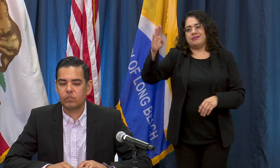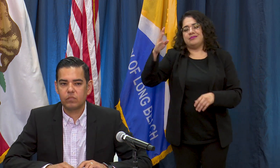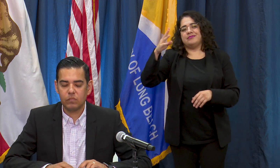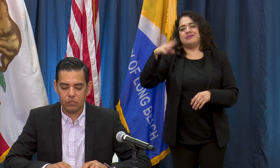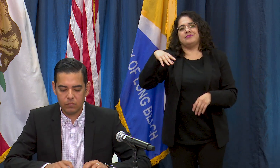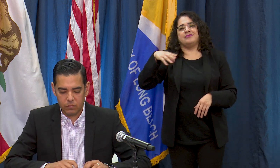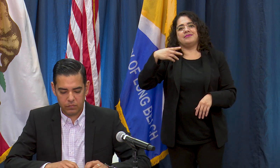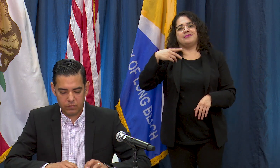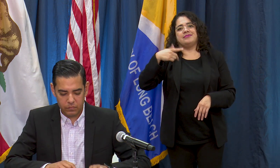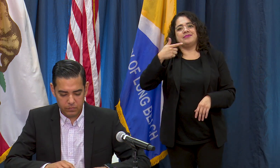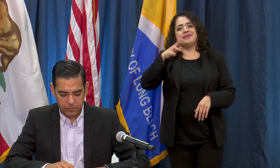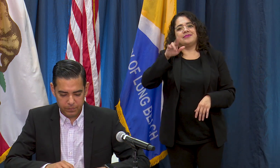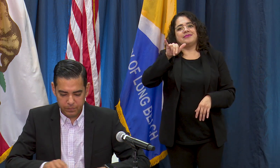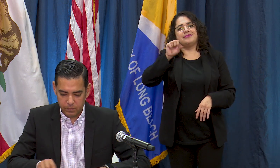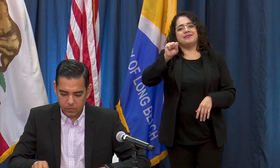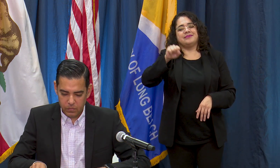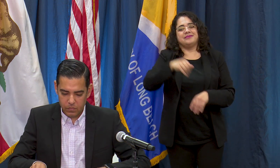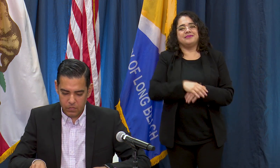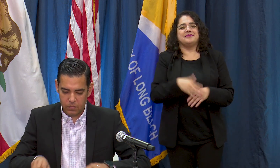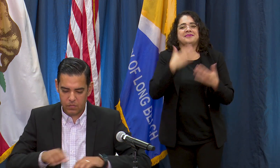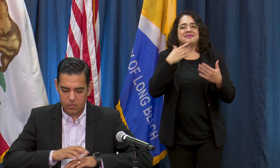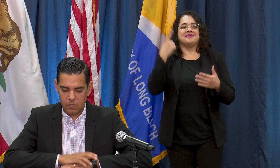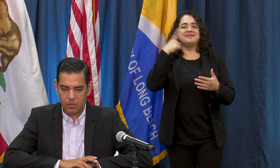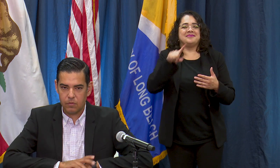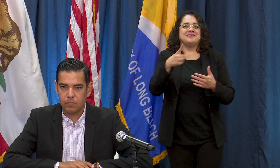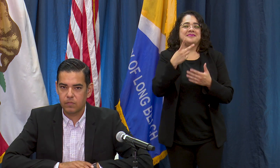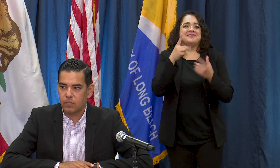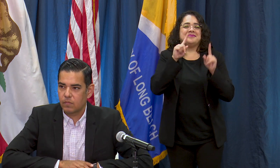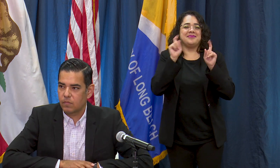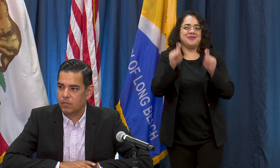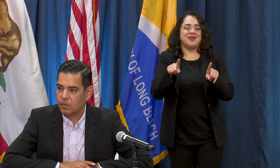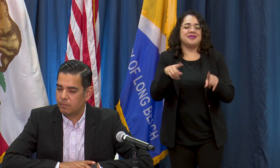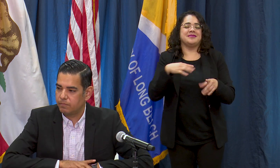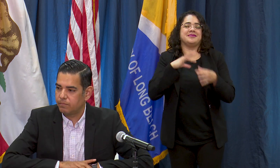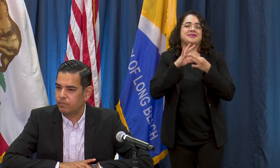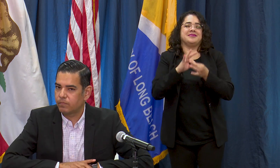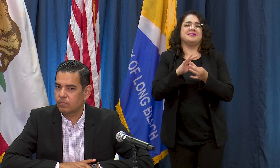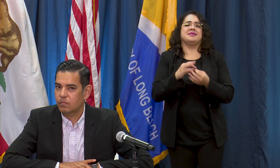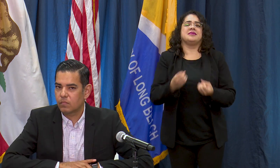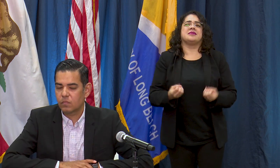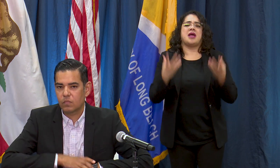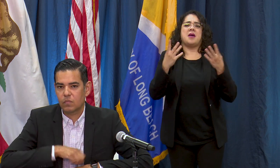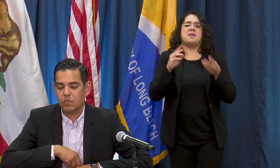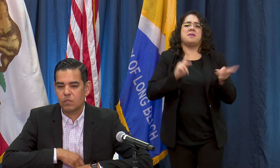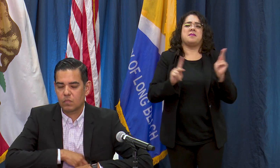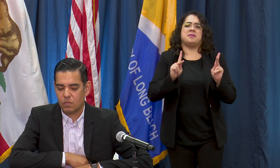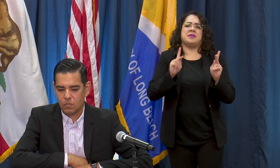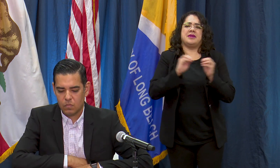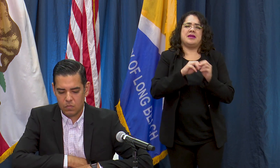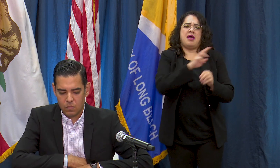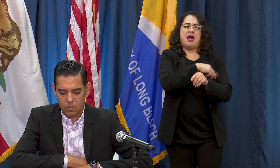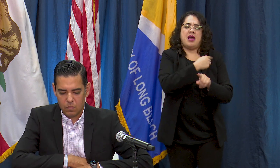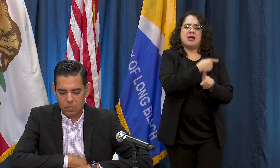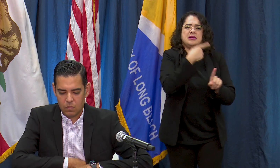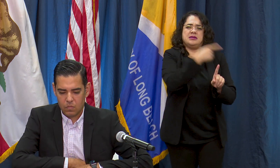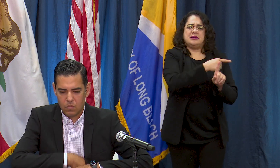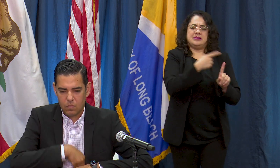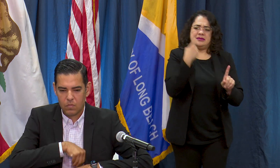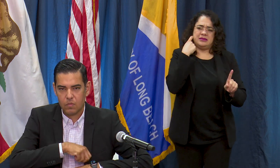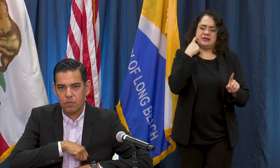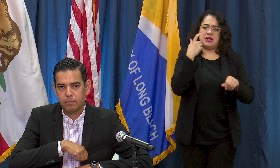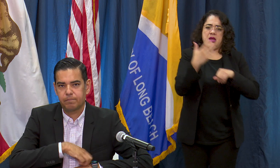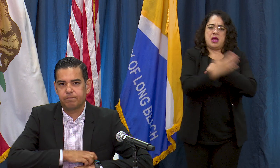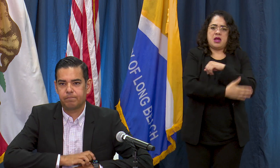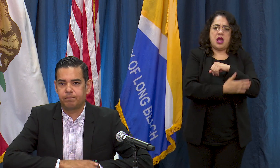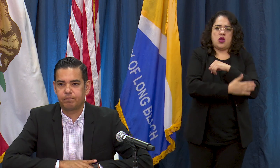for taking our questions. I wanted to ask about a number of people in hospitals where the county